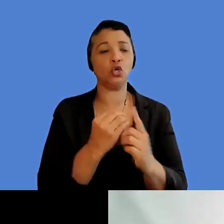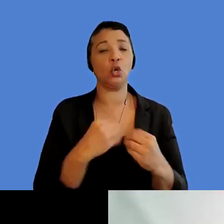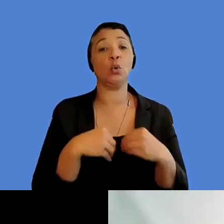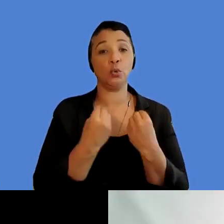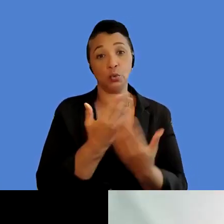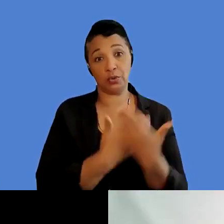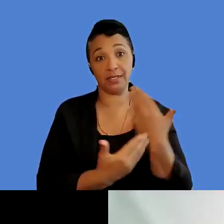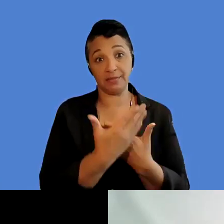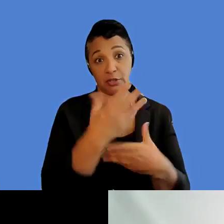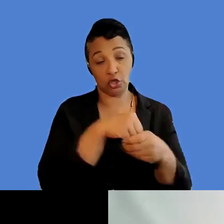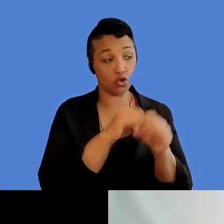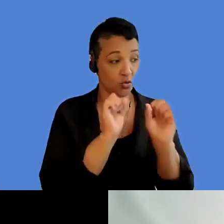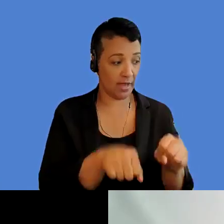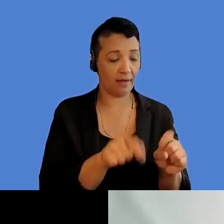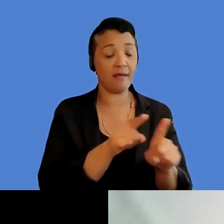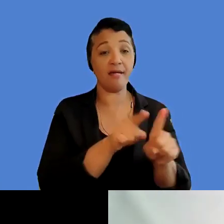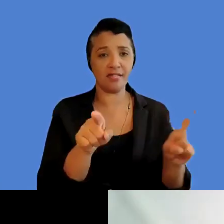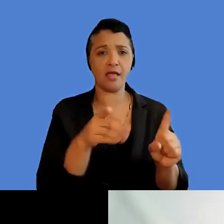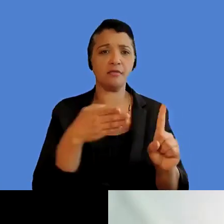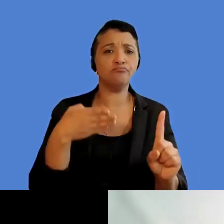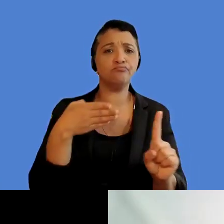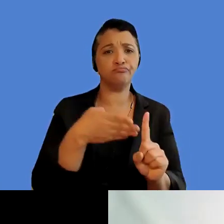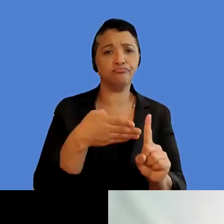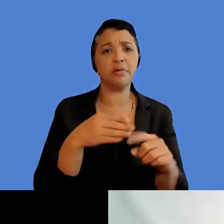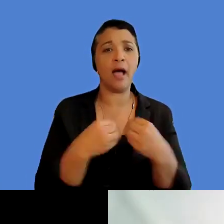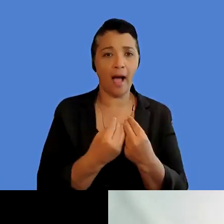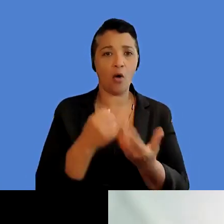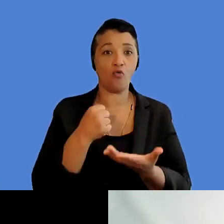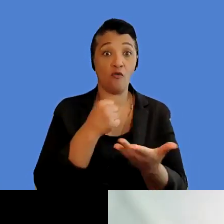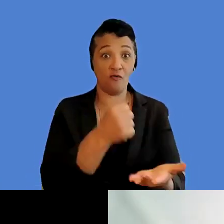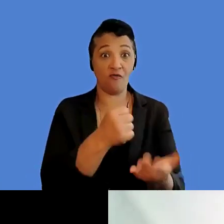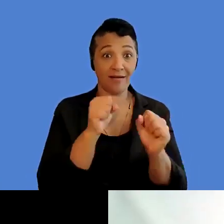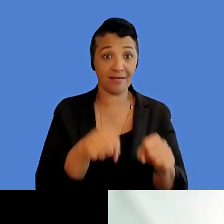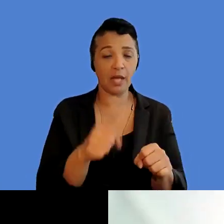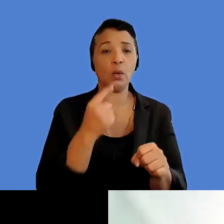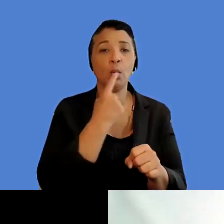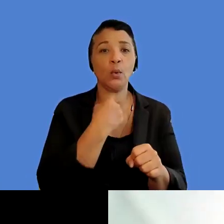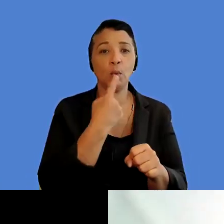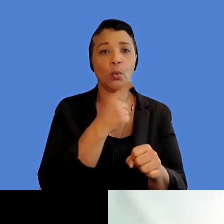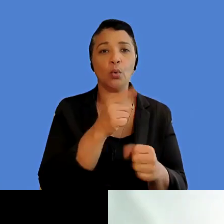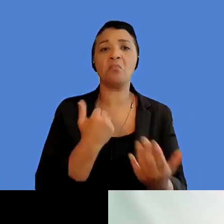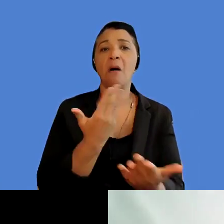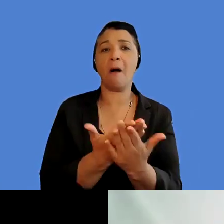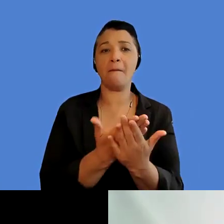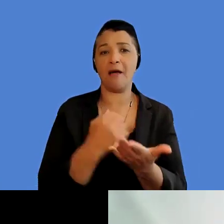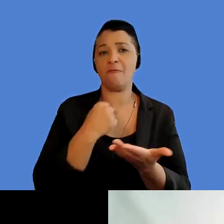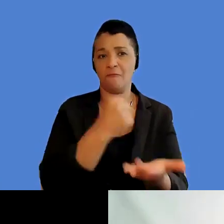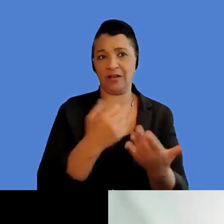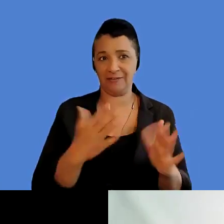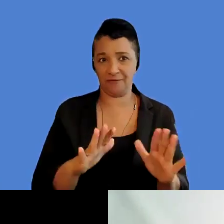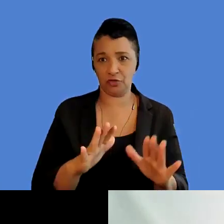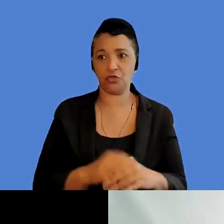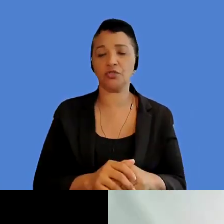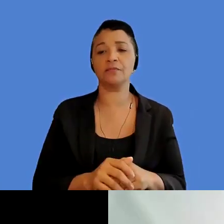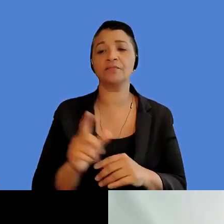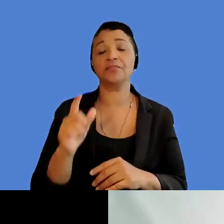disabilities to be funded among the people that have applied for funding.